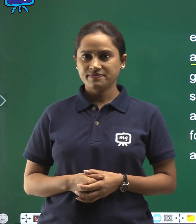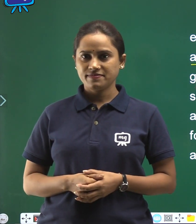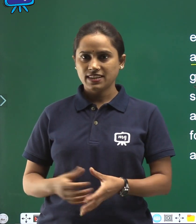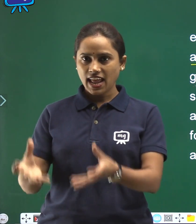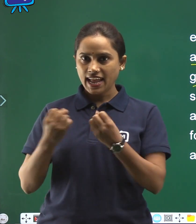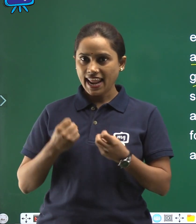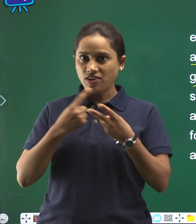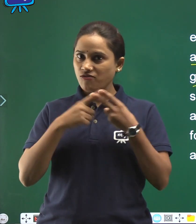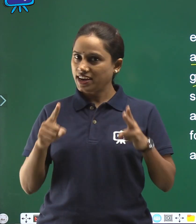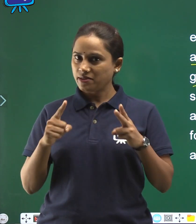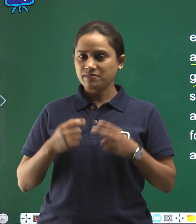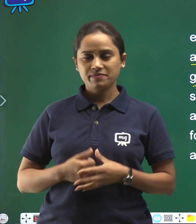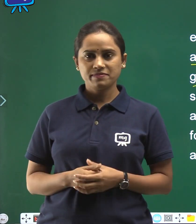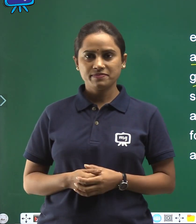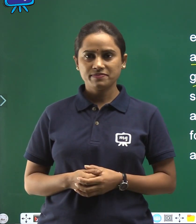get freedom